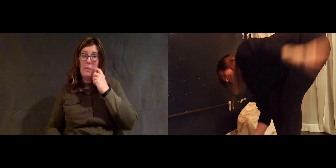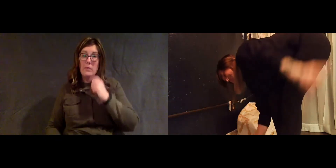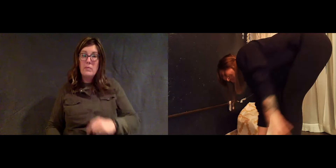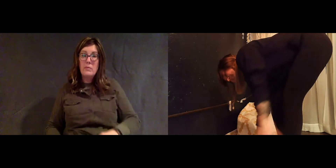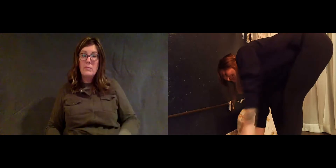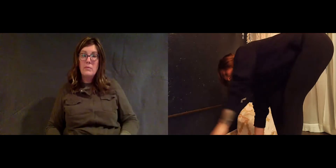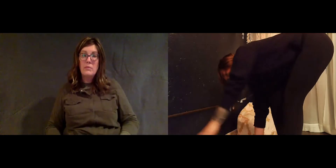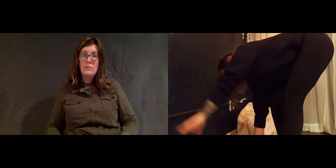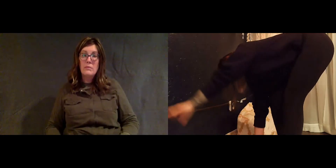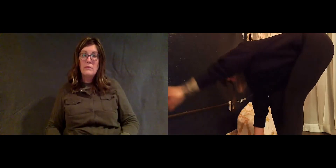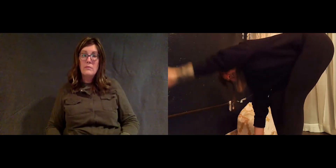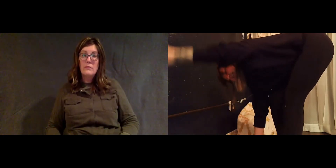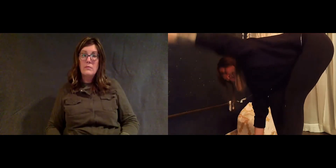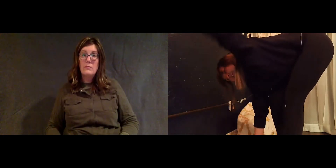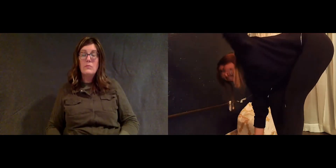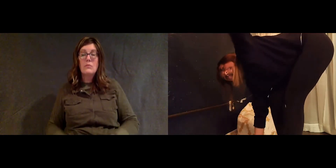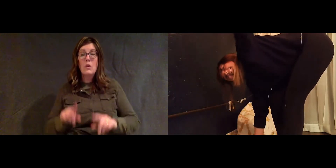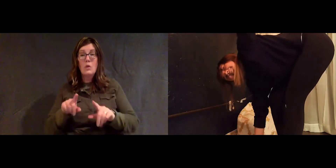circle.